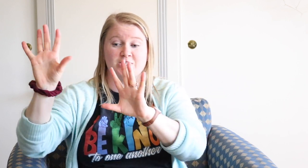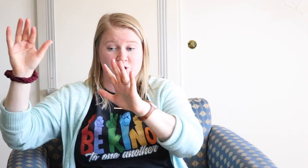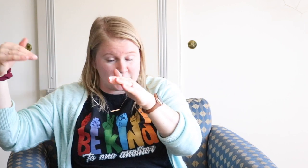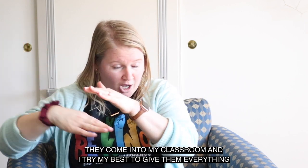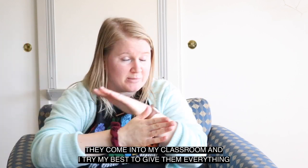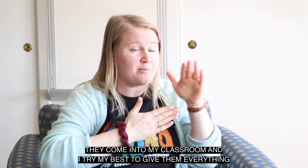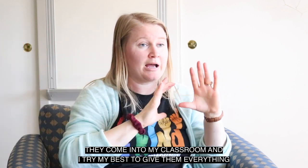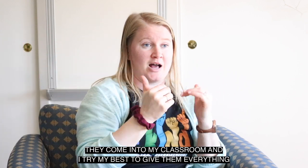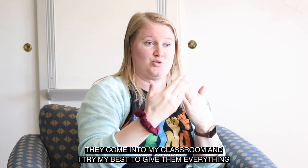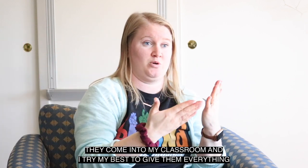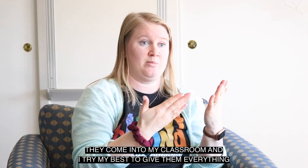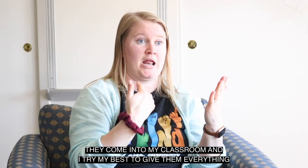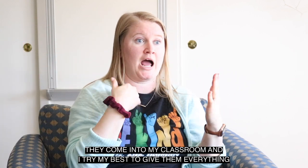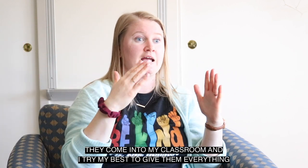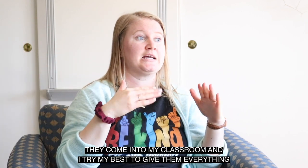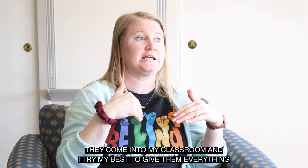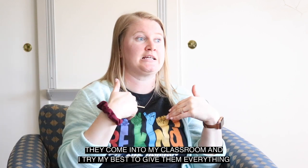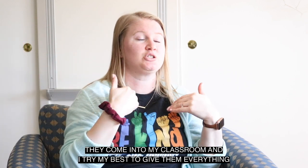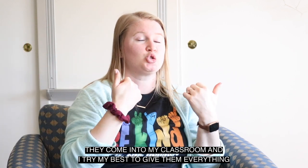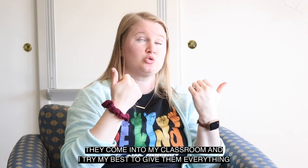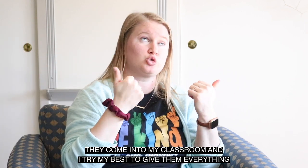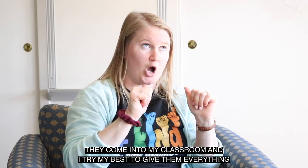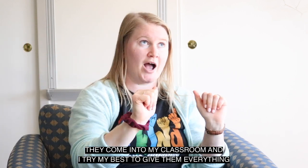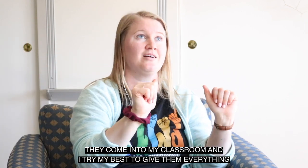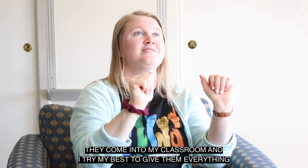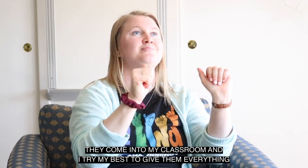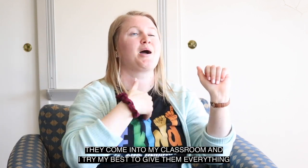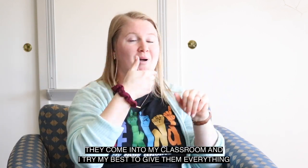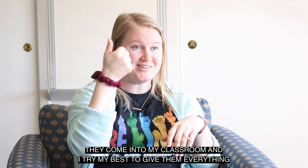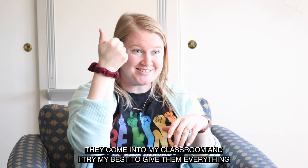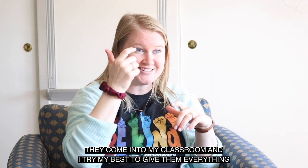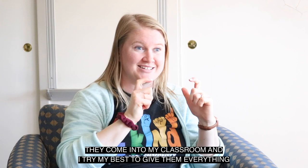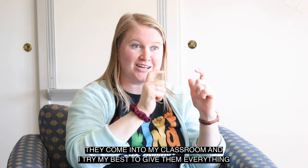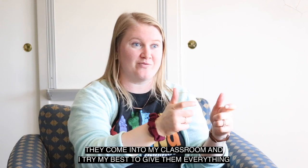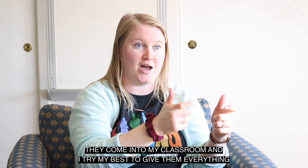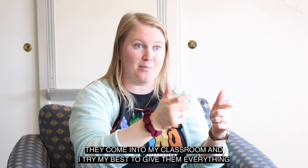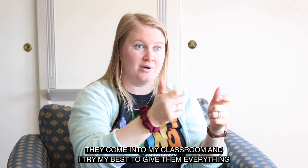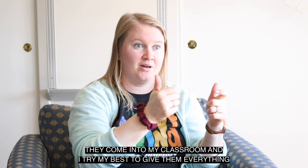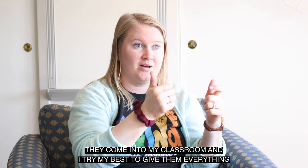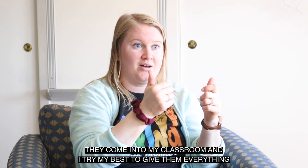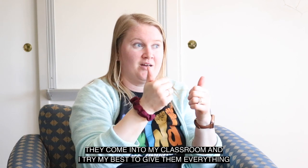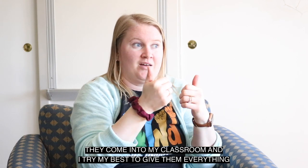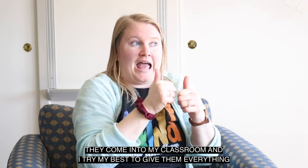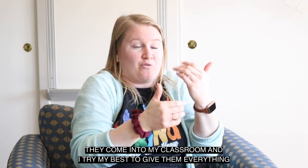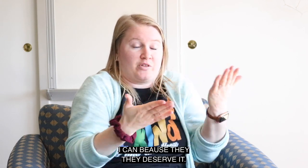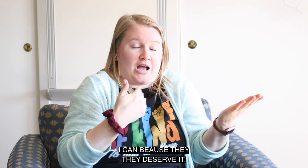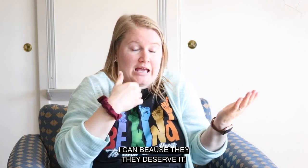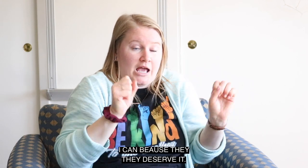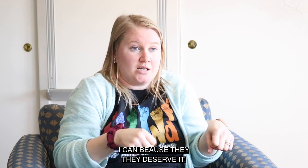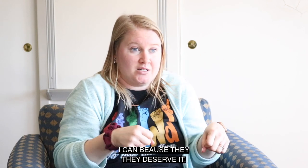They come into my classroom and I try my best to give them everything I can